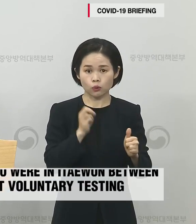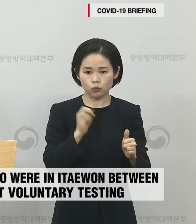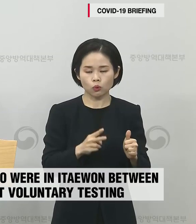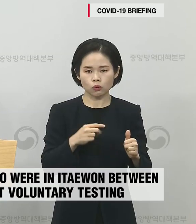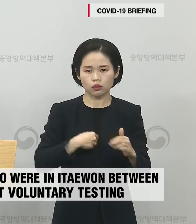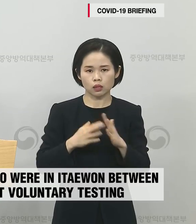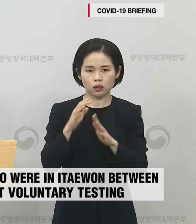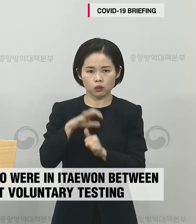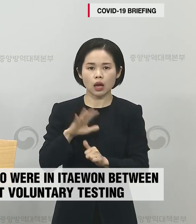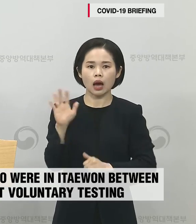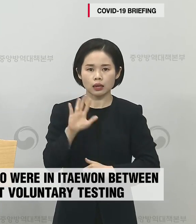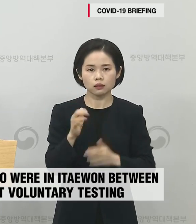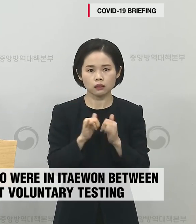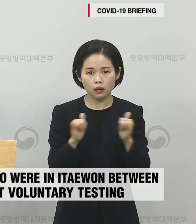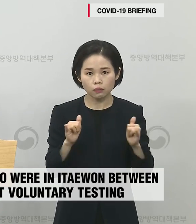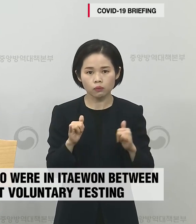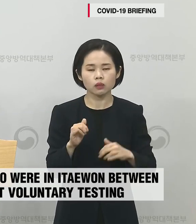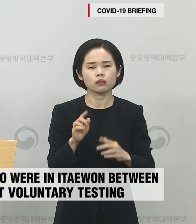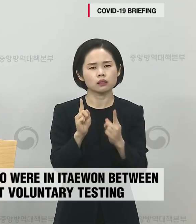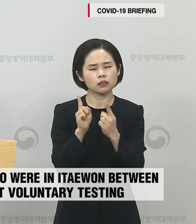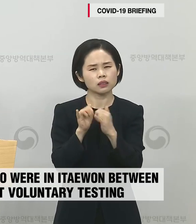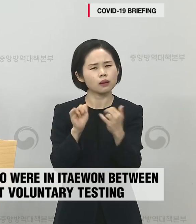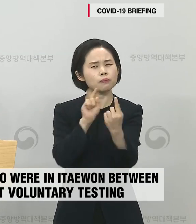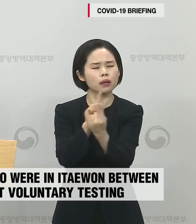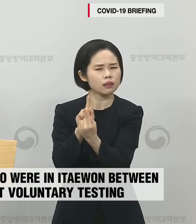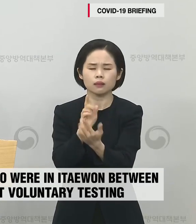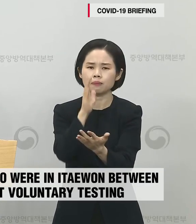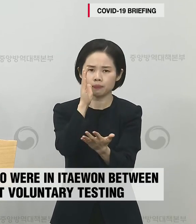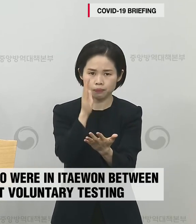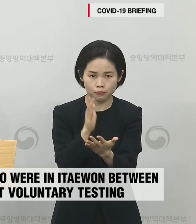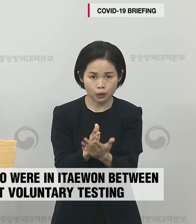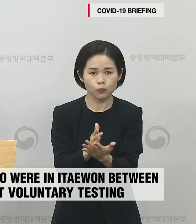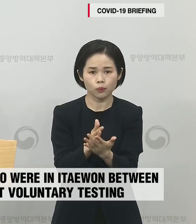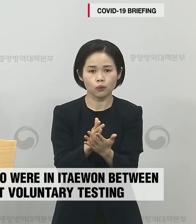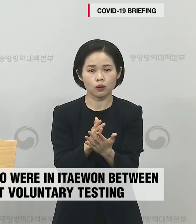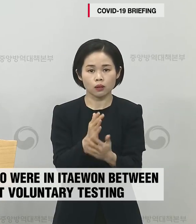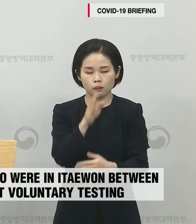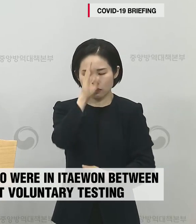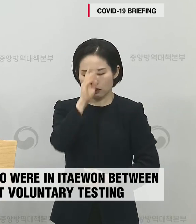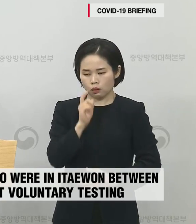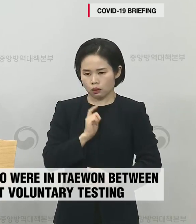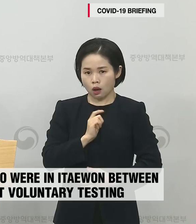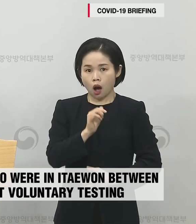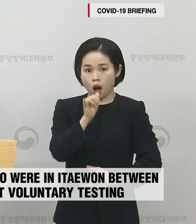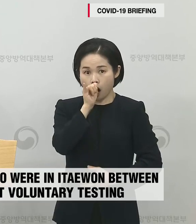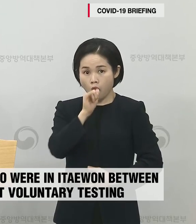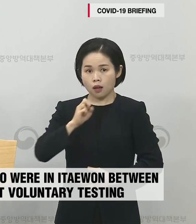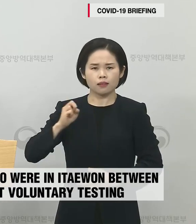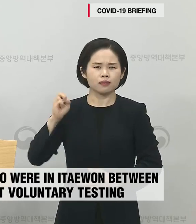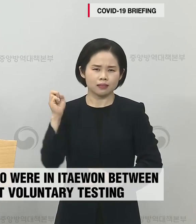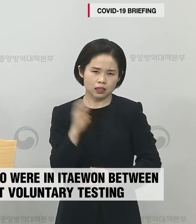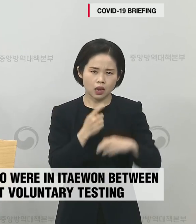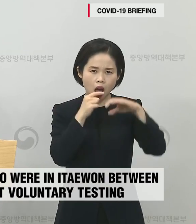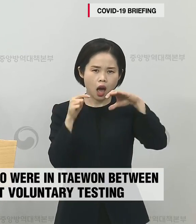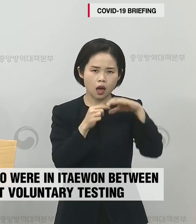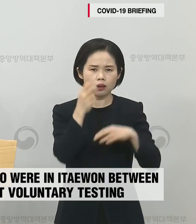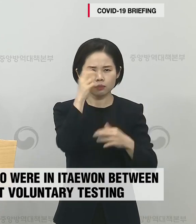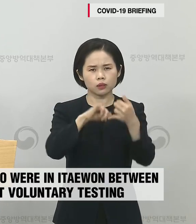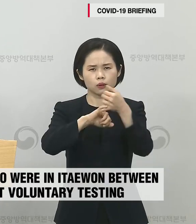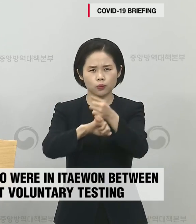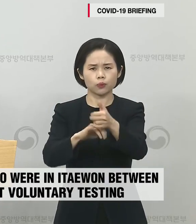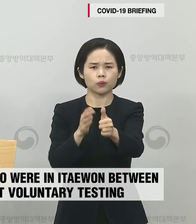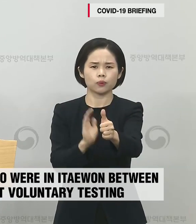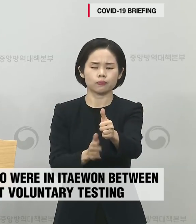activates, and therefore you need to strictly follow the self-quarantine protocol. And even if you are not